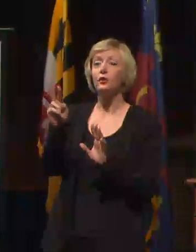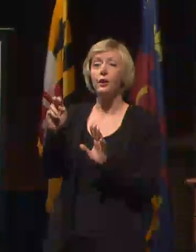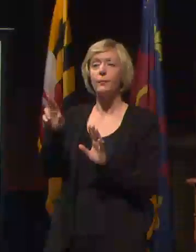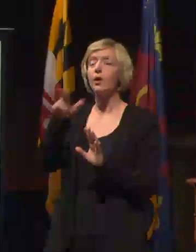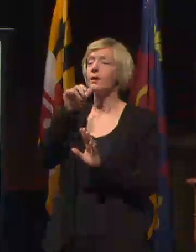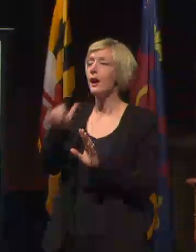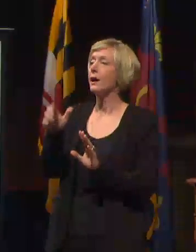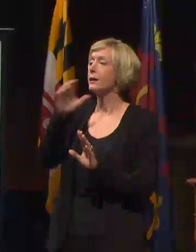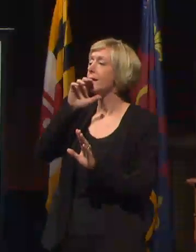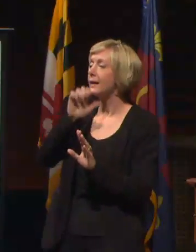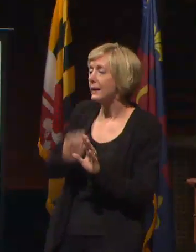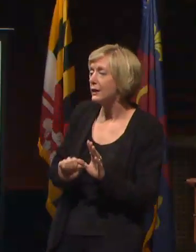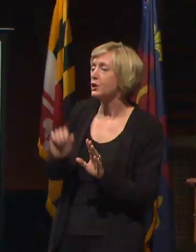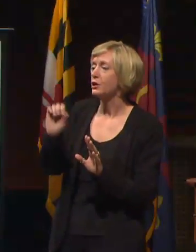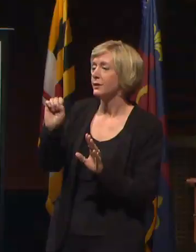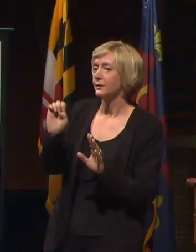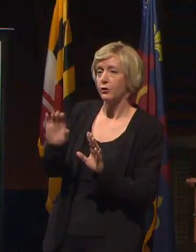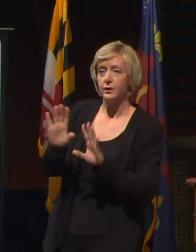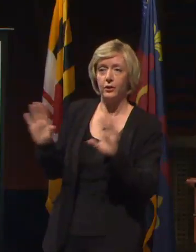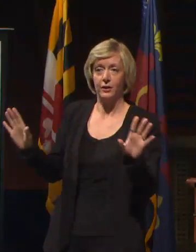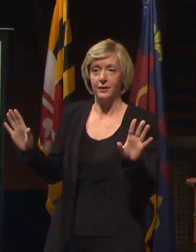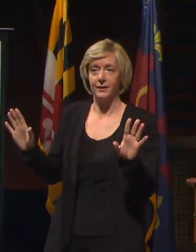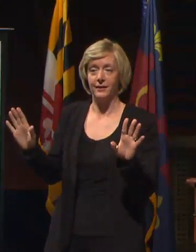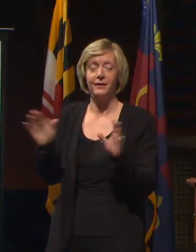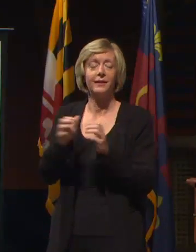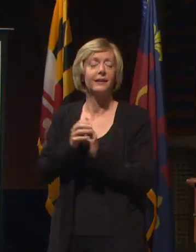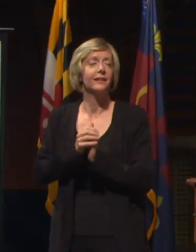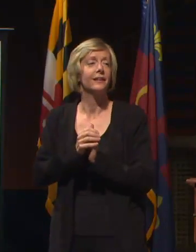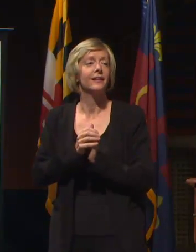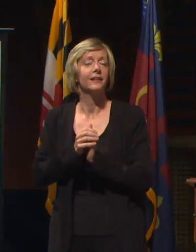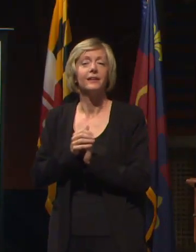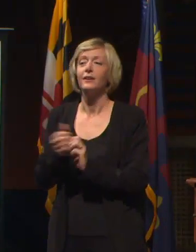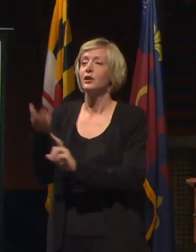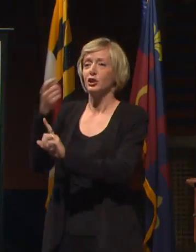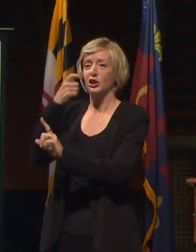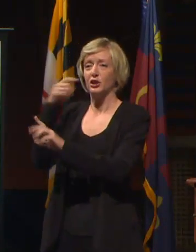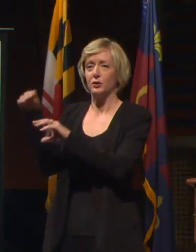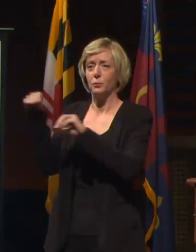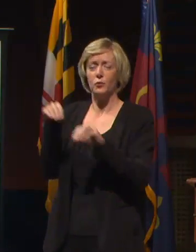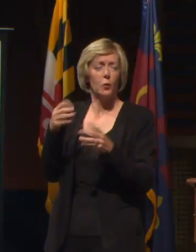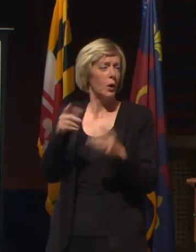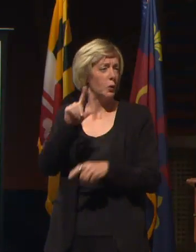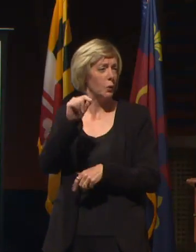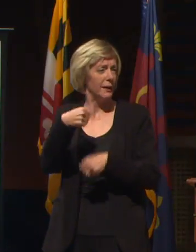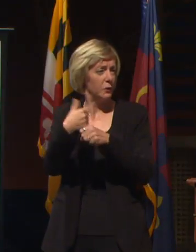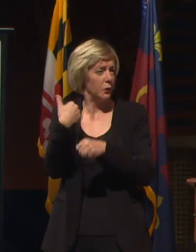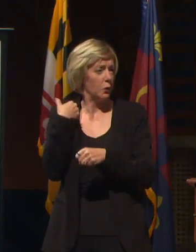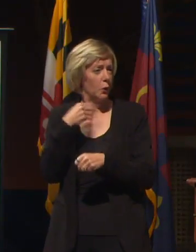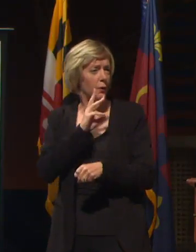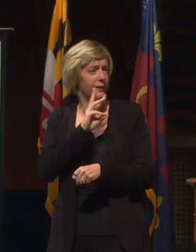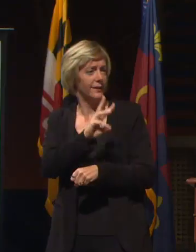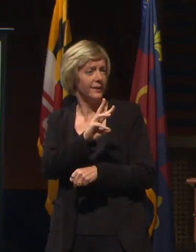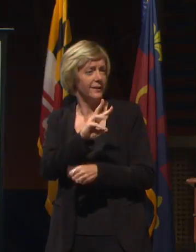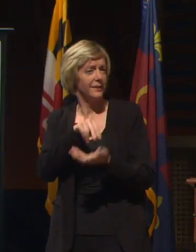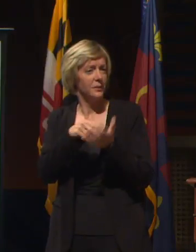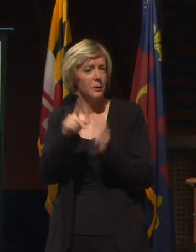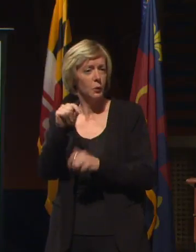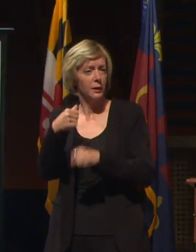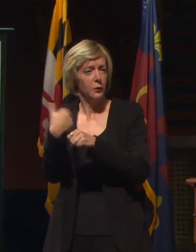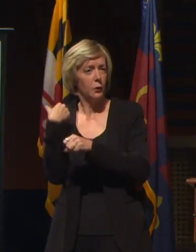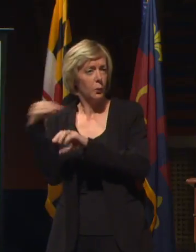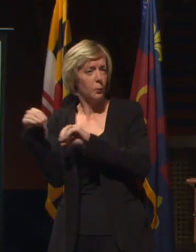aging secretary, as I think she just said that she only moved here, what, 20 years ago? You said you were 6, and